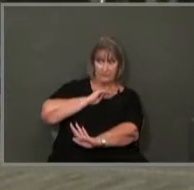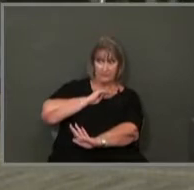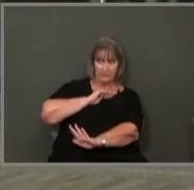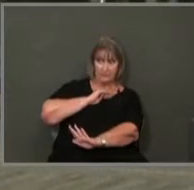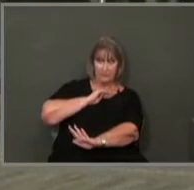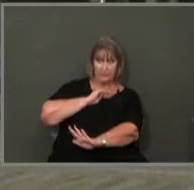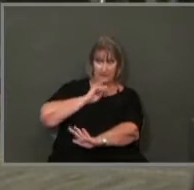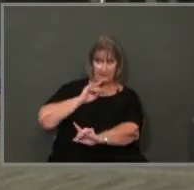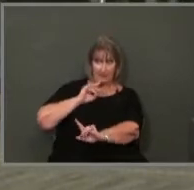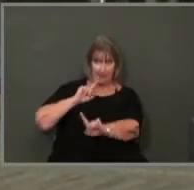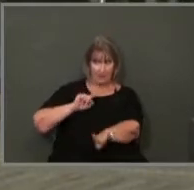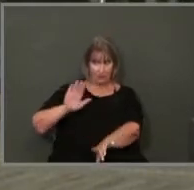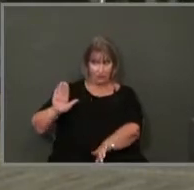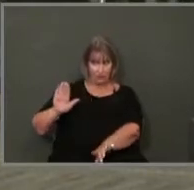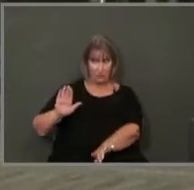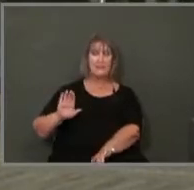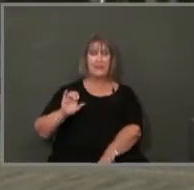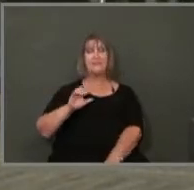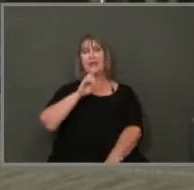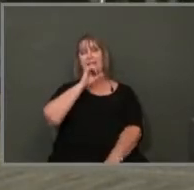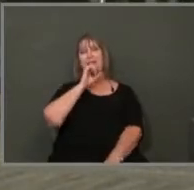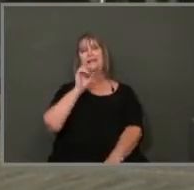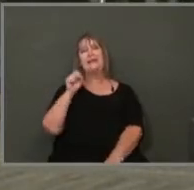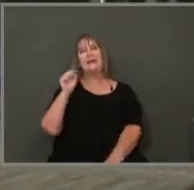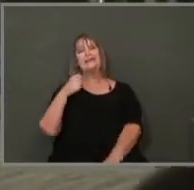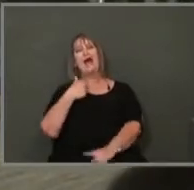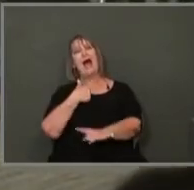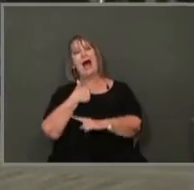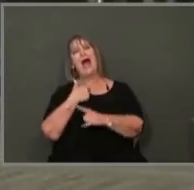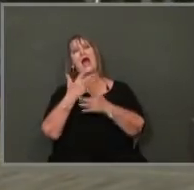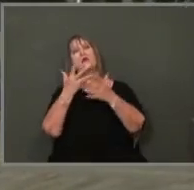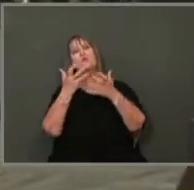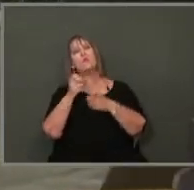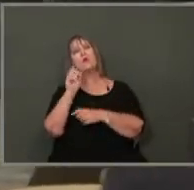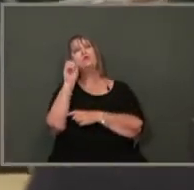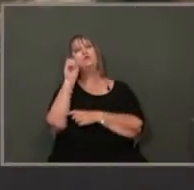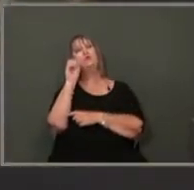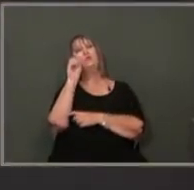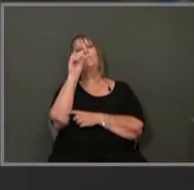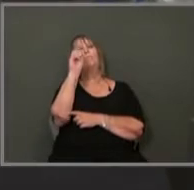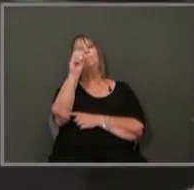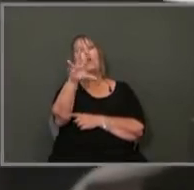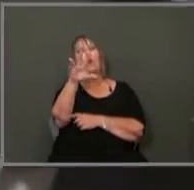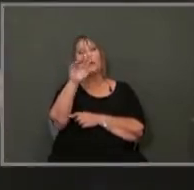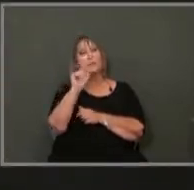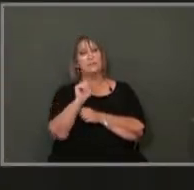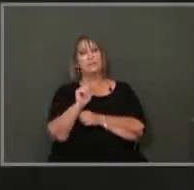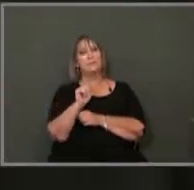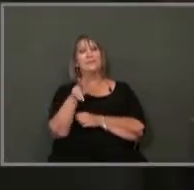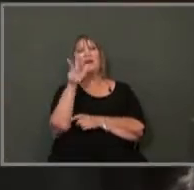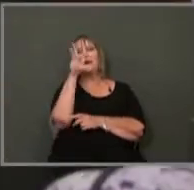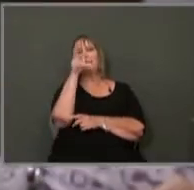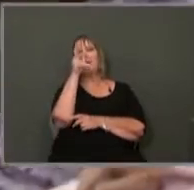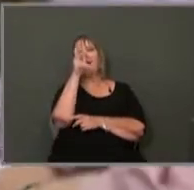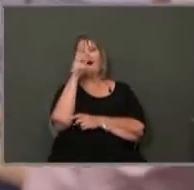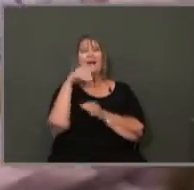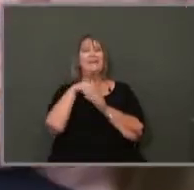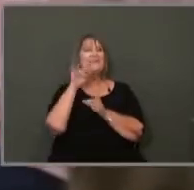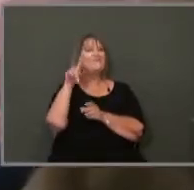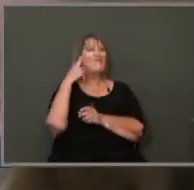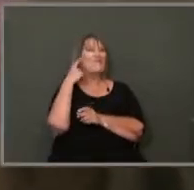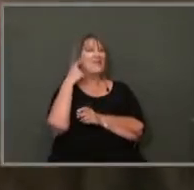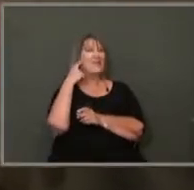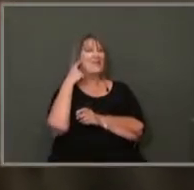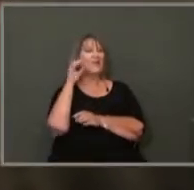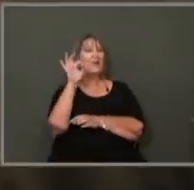question? Because all right, good. I'm going to give the mic back to the boss. I just wanted to put a little bug in your ear. Yes, ma'am. That we need to